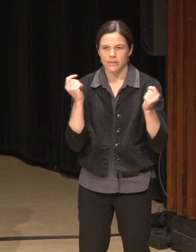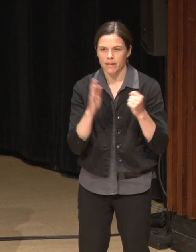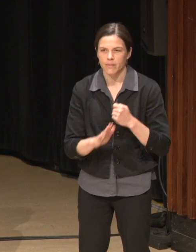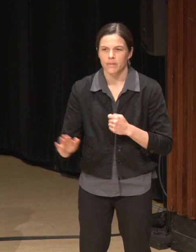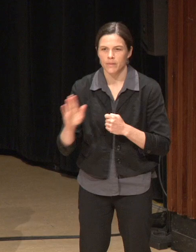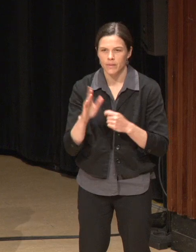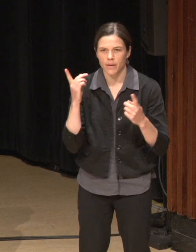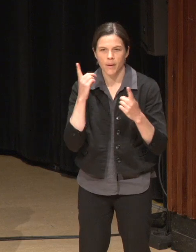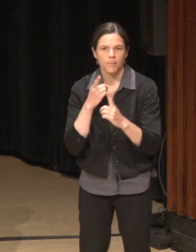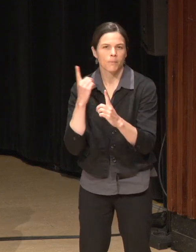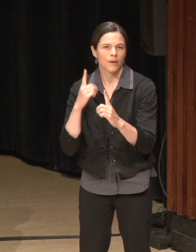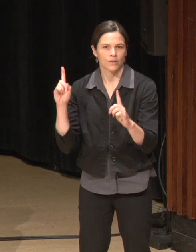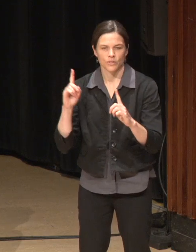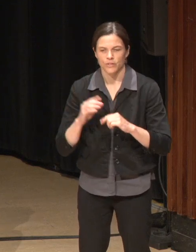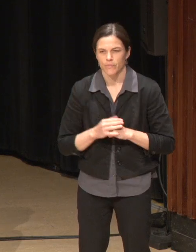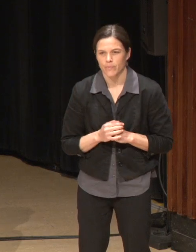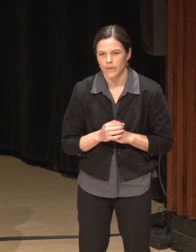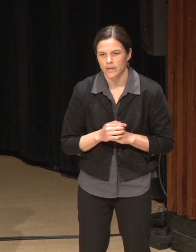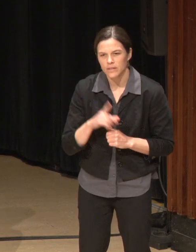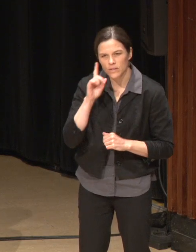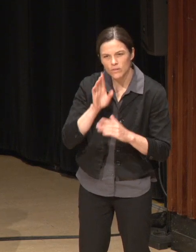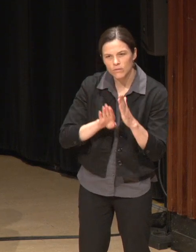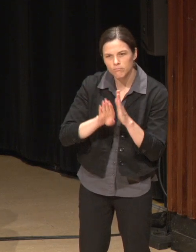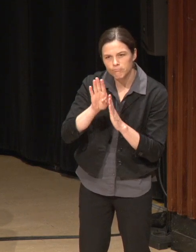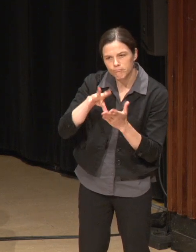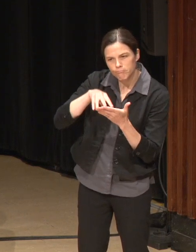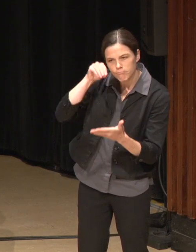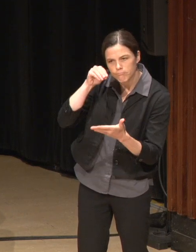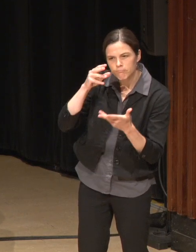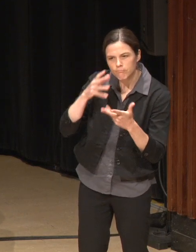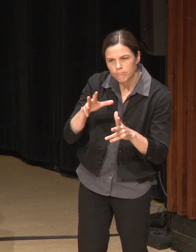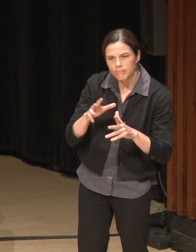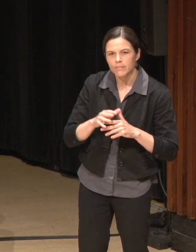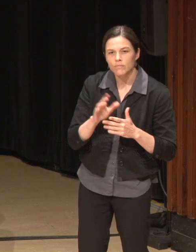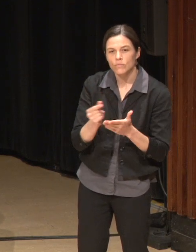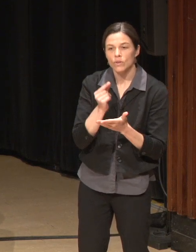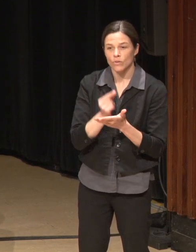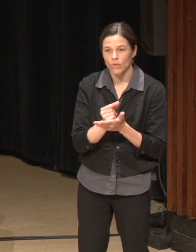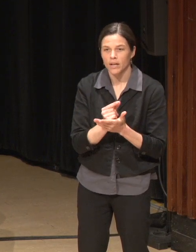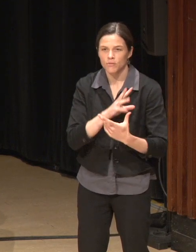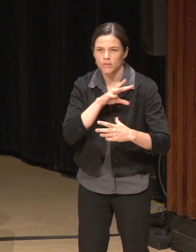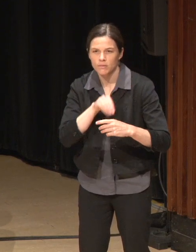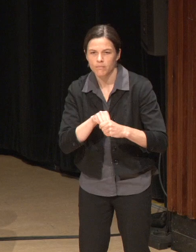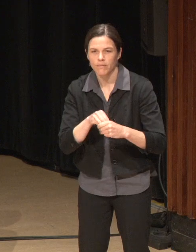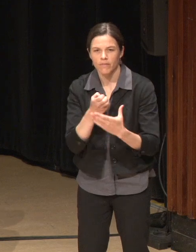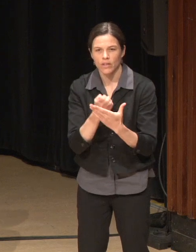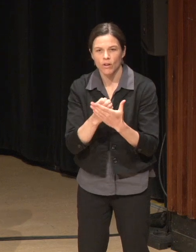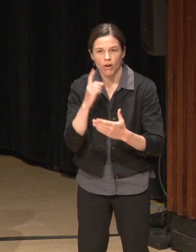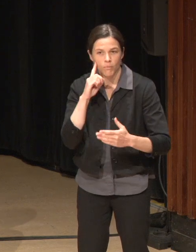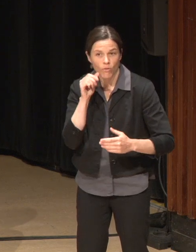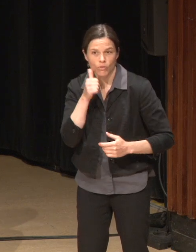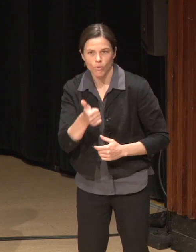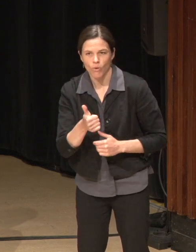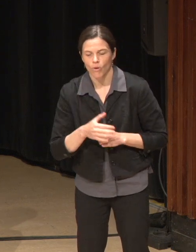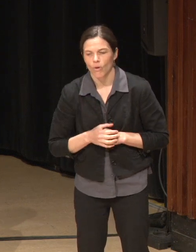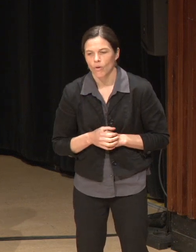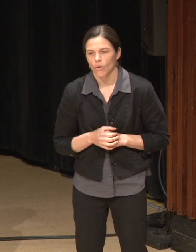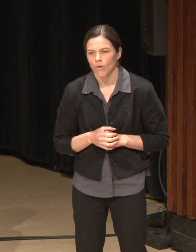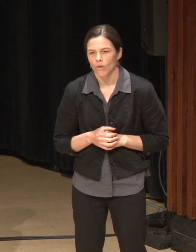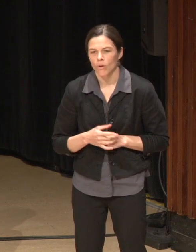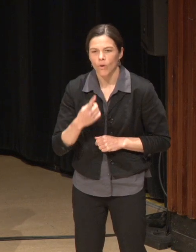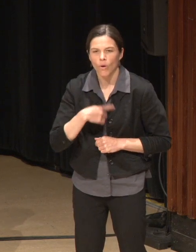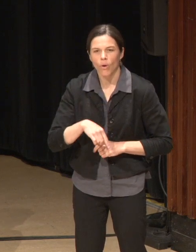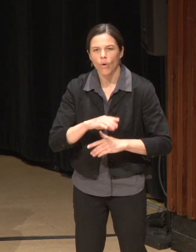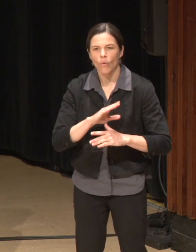achievements in acquiring the advanced skills and knowledge that you will need to participate in the economy of tomorrow, our ask is that you